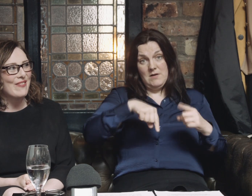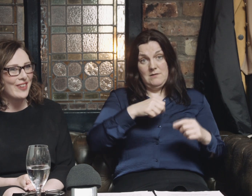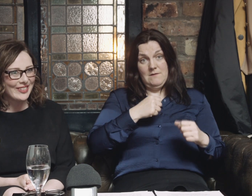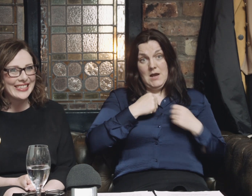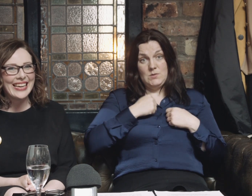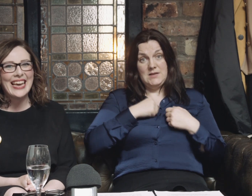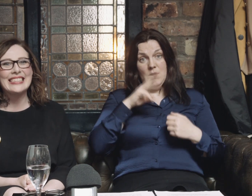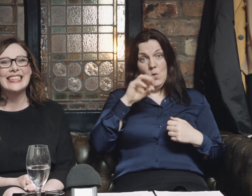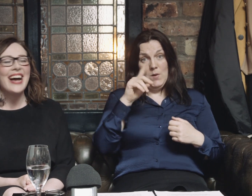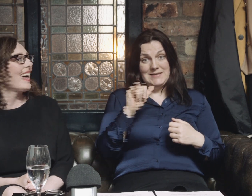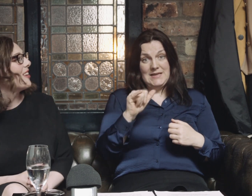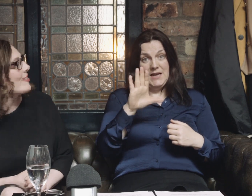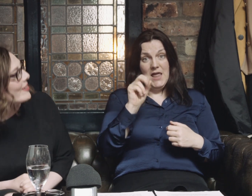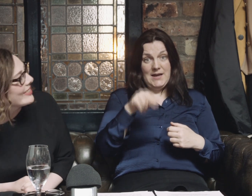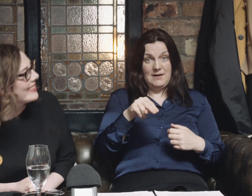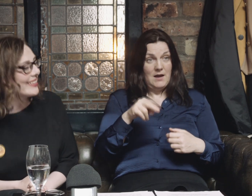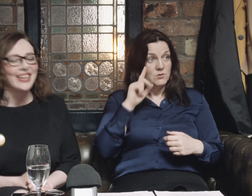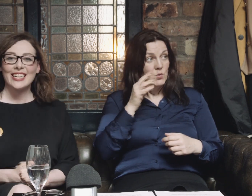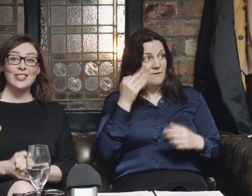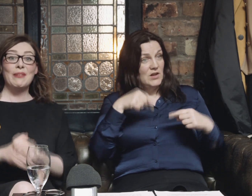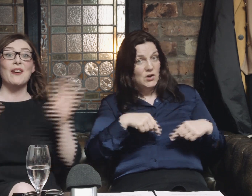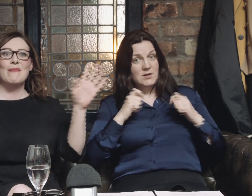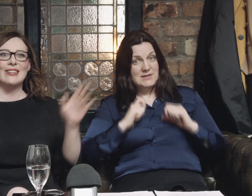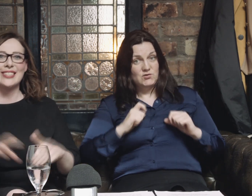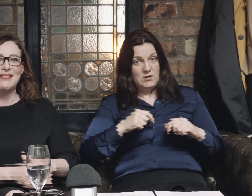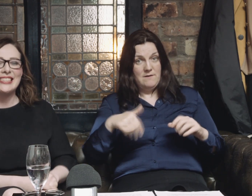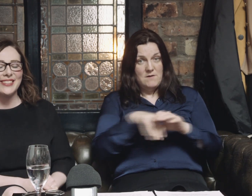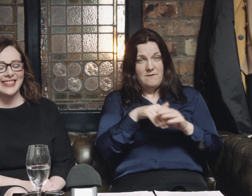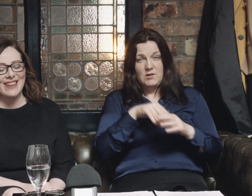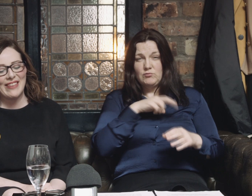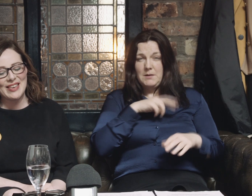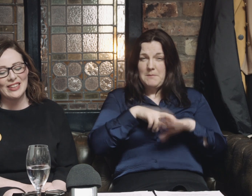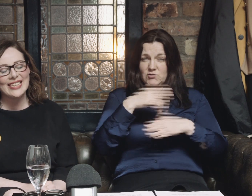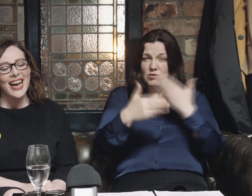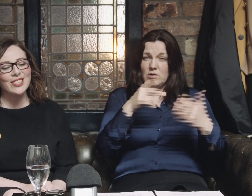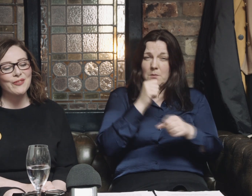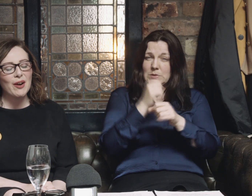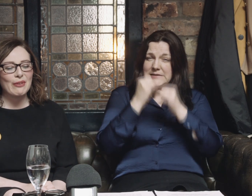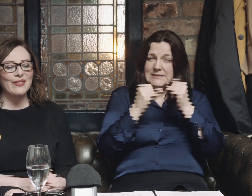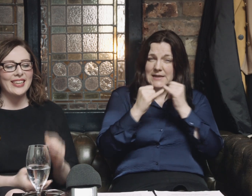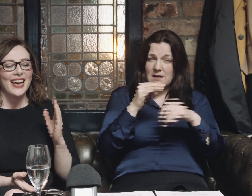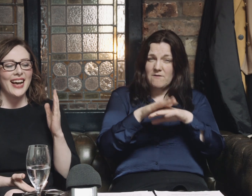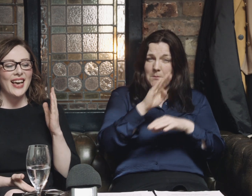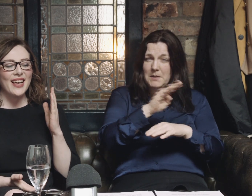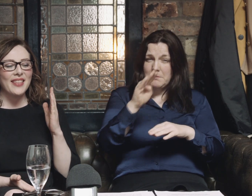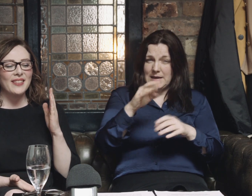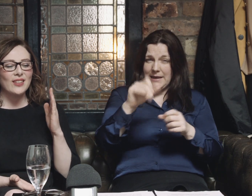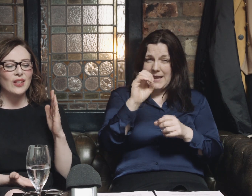was involved in that case. I don't know if she's here, and she'd be far better to speak to it than me. But just very